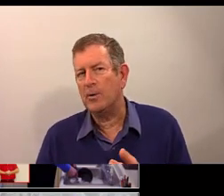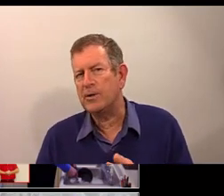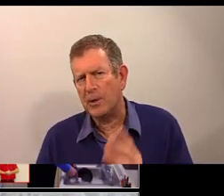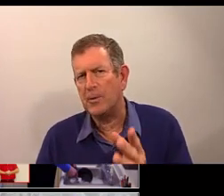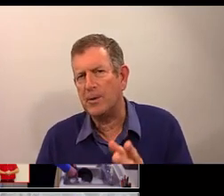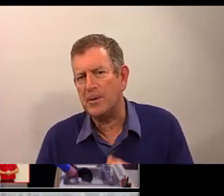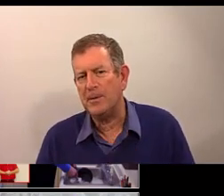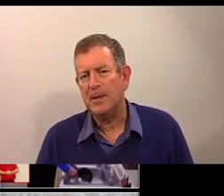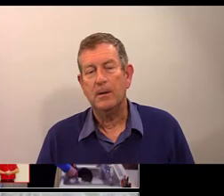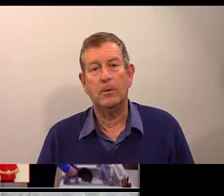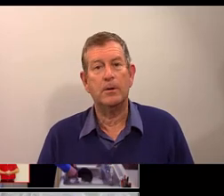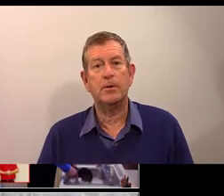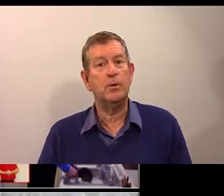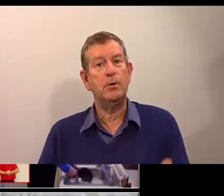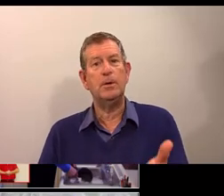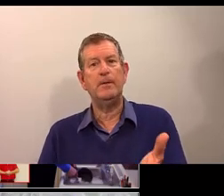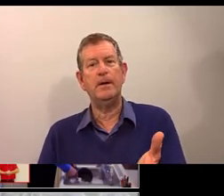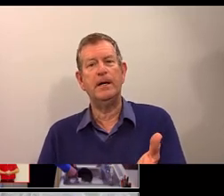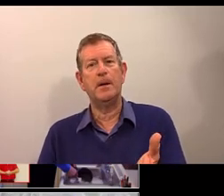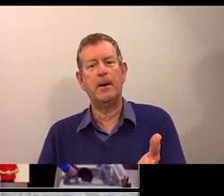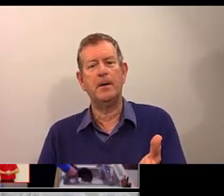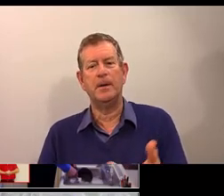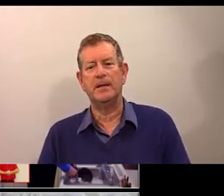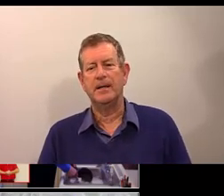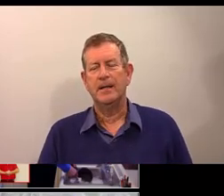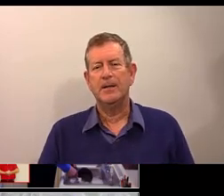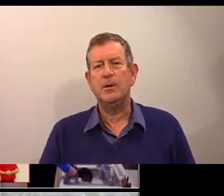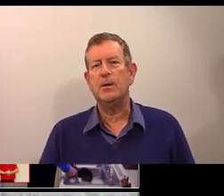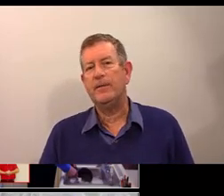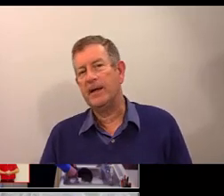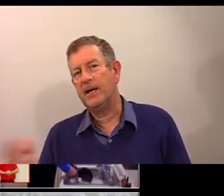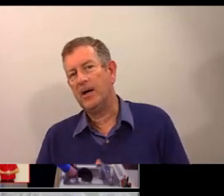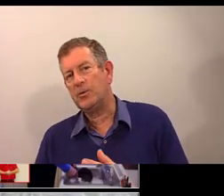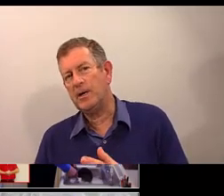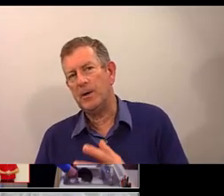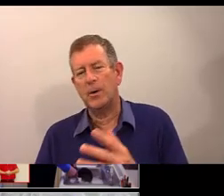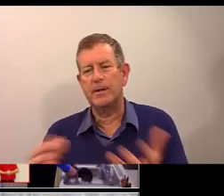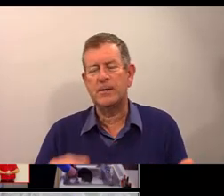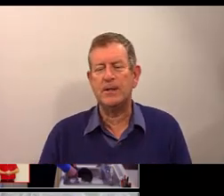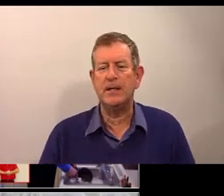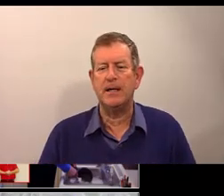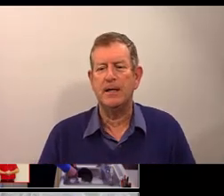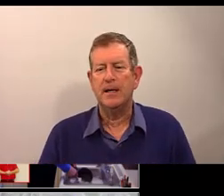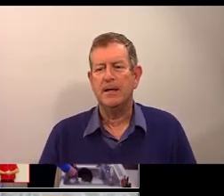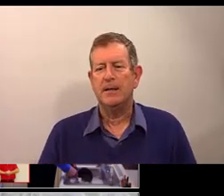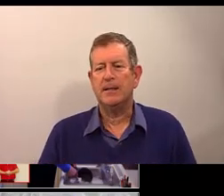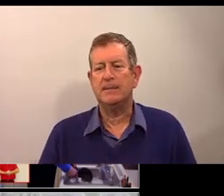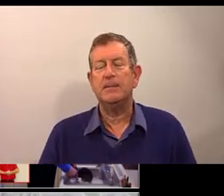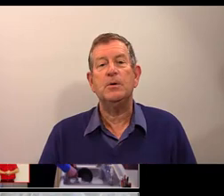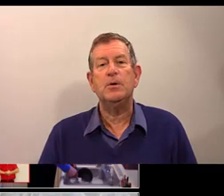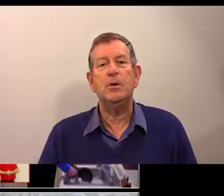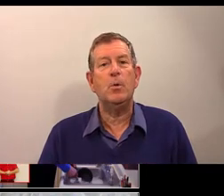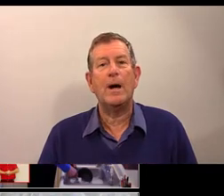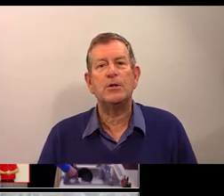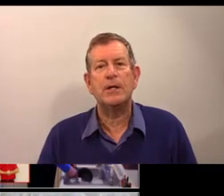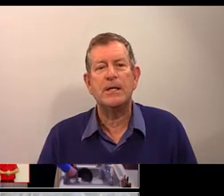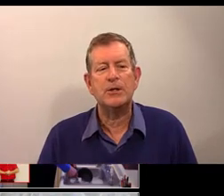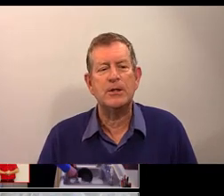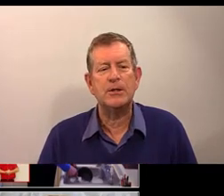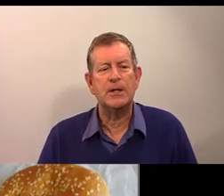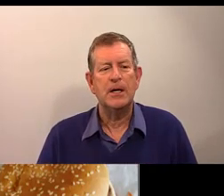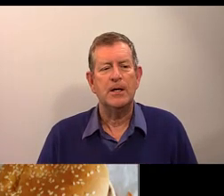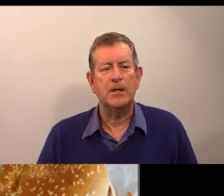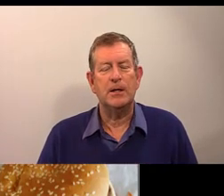in a house, don't you? Or do you live in an apartment? Do you live in the country or in the city? Do you wash